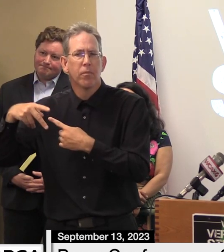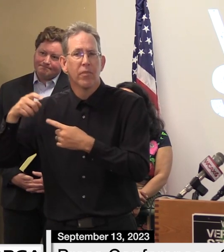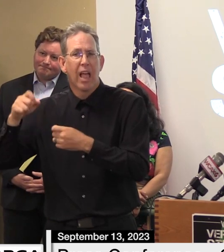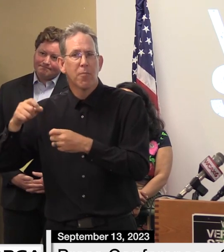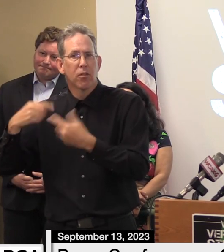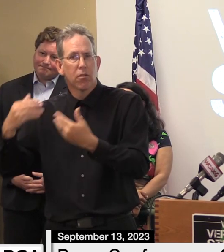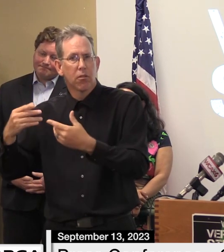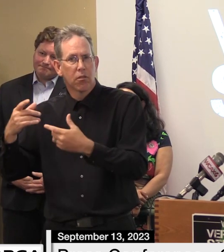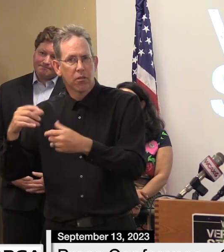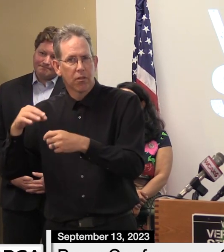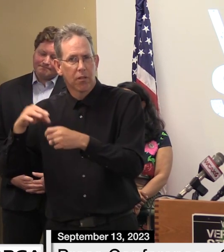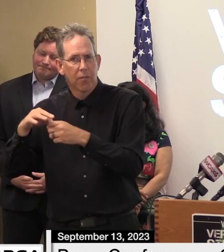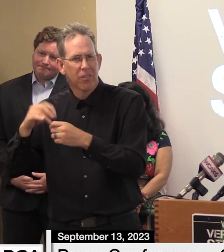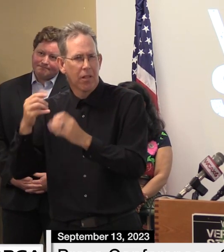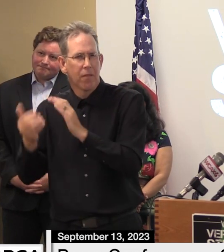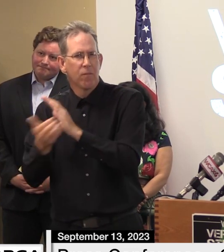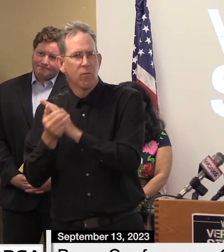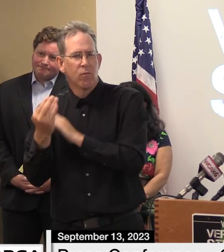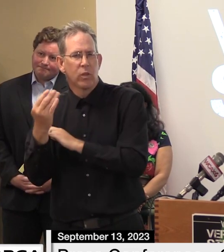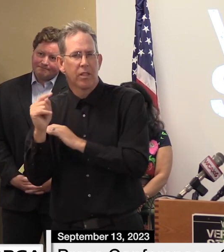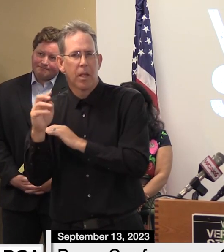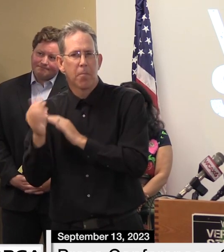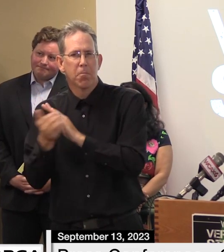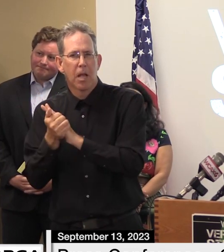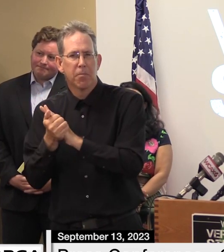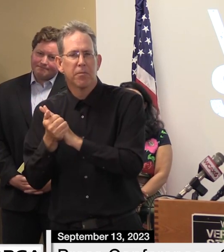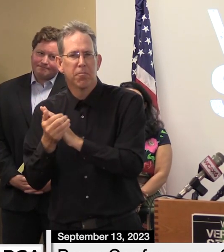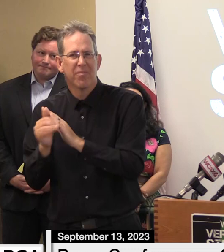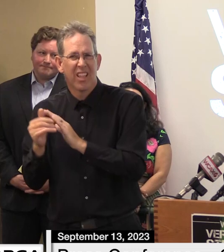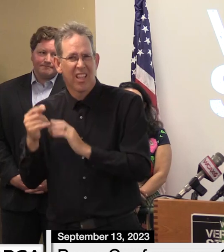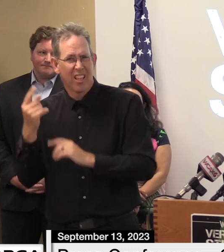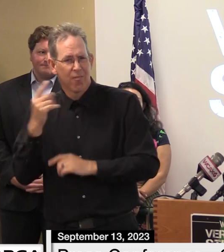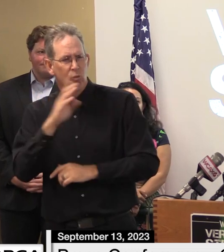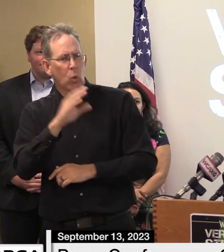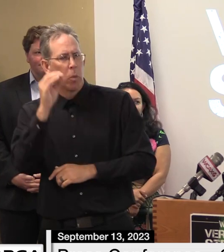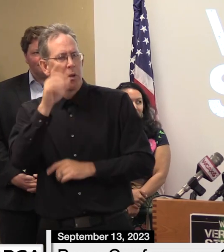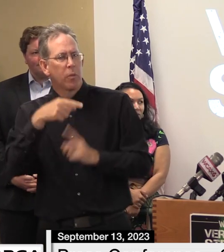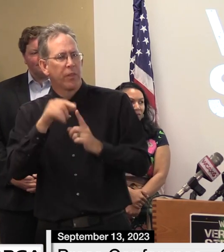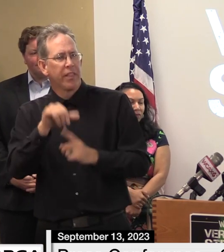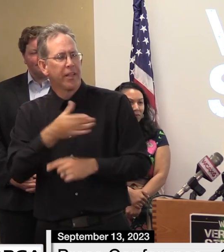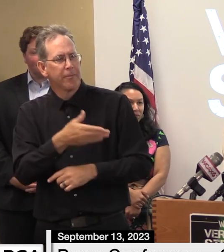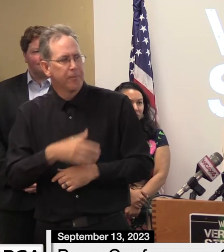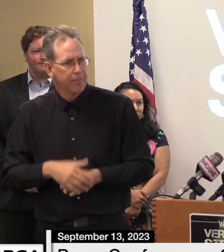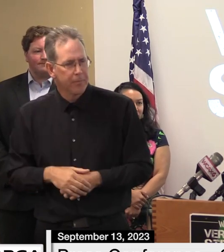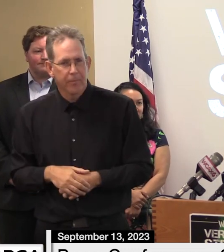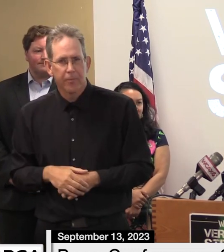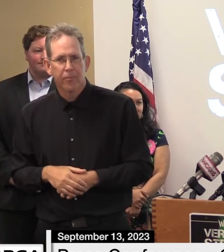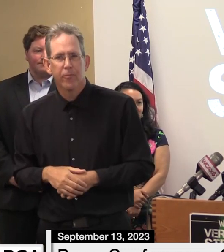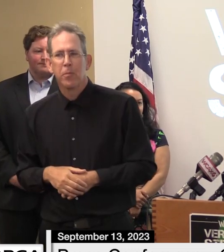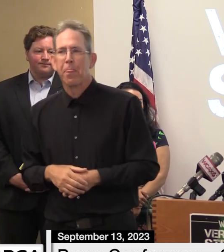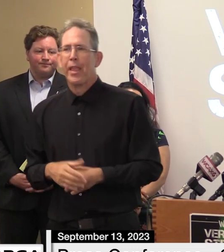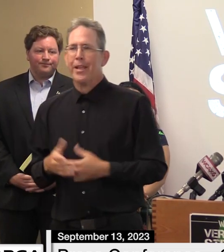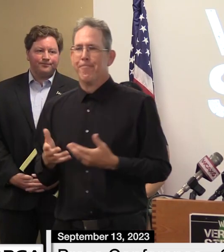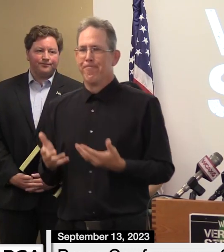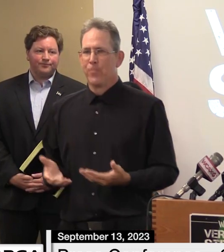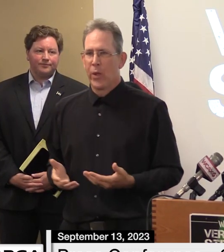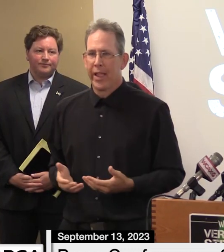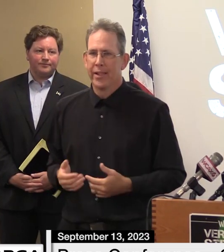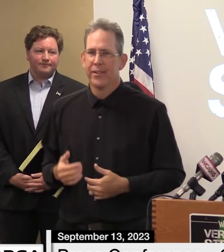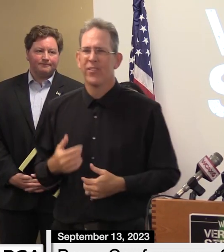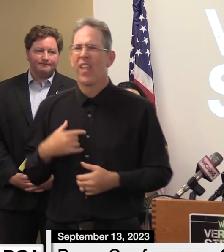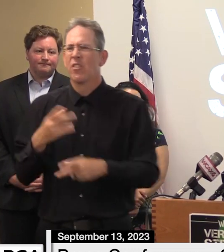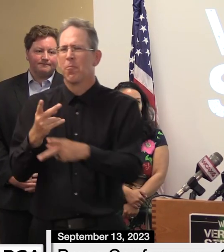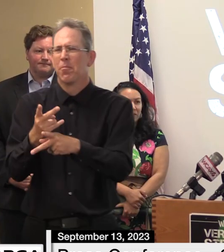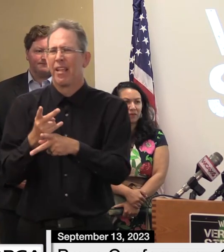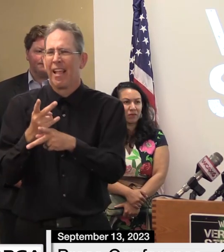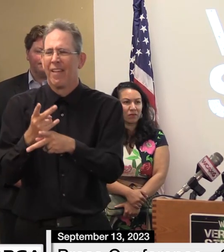14th Amendment. Where do you weigh in on that debate? Yeah, I think we have to be careful in some